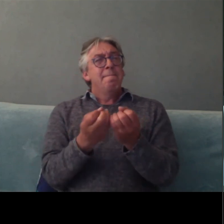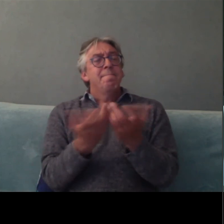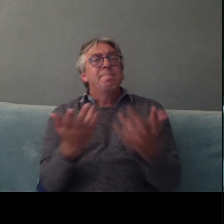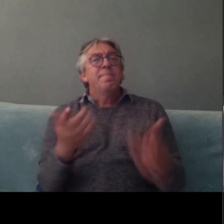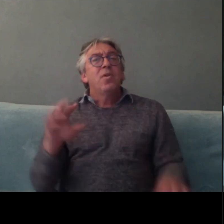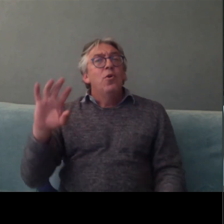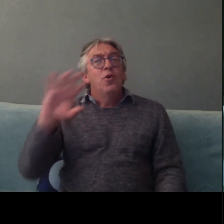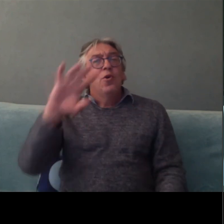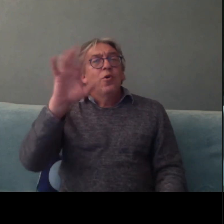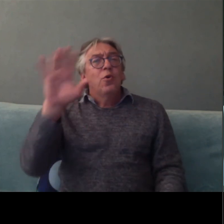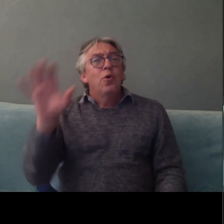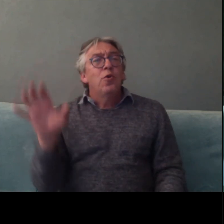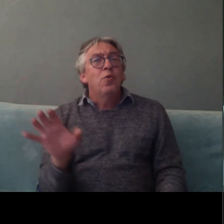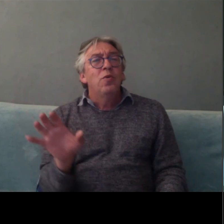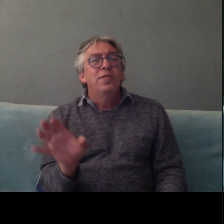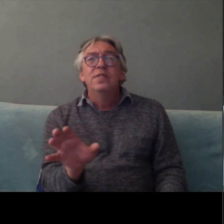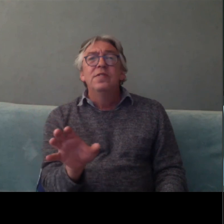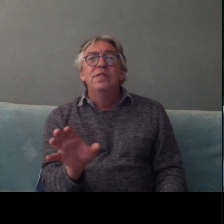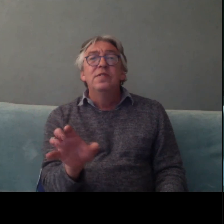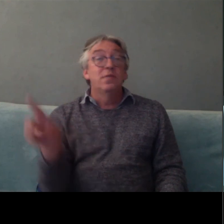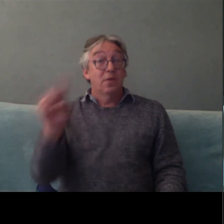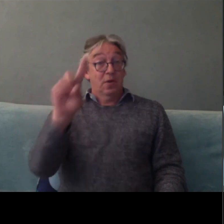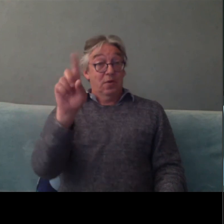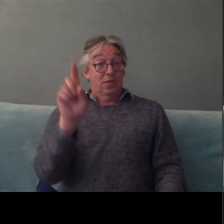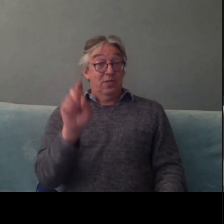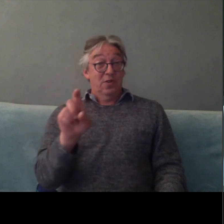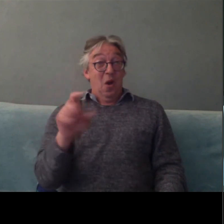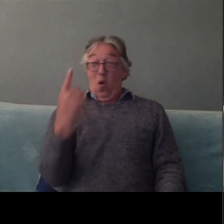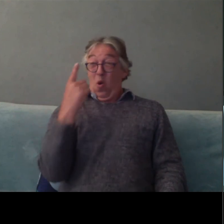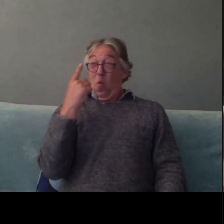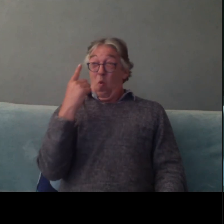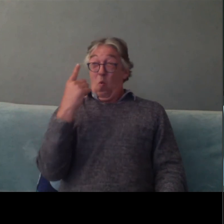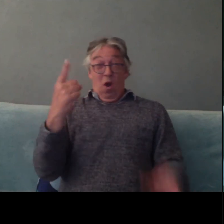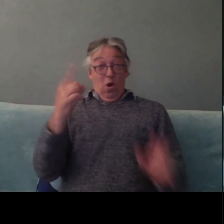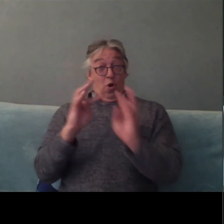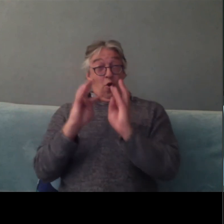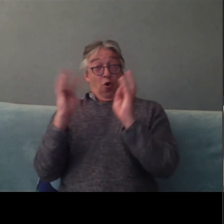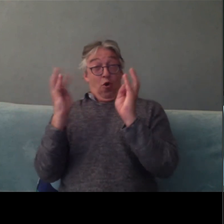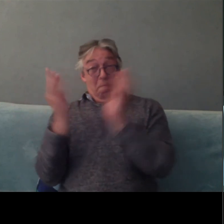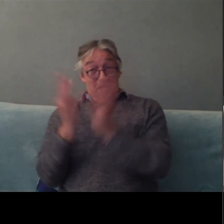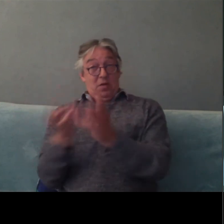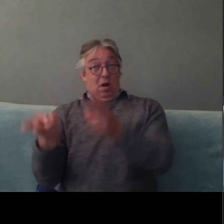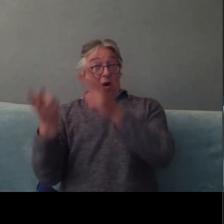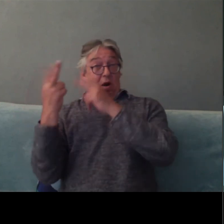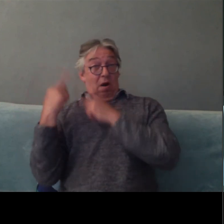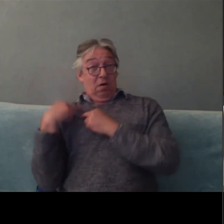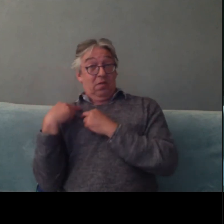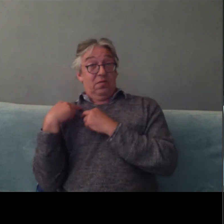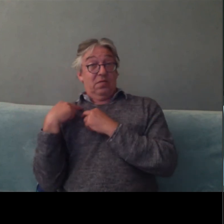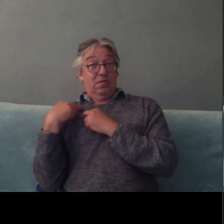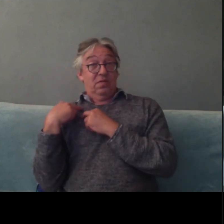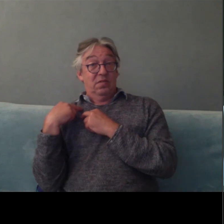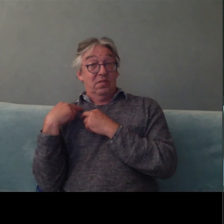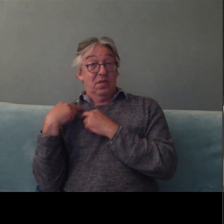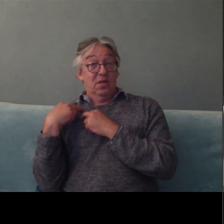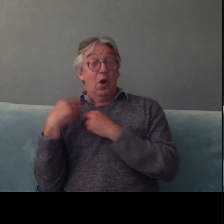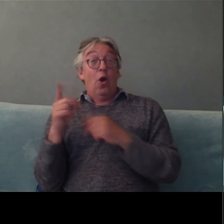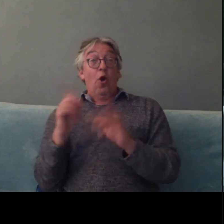assessment should be done by the same committee that does the assessment for personal